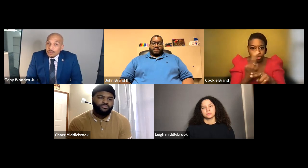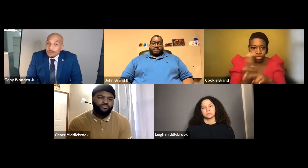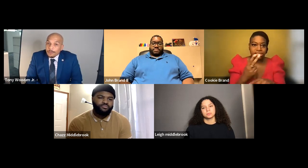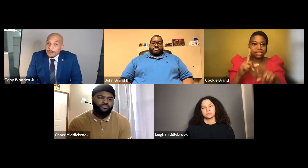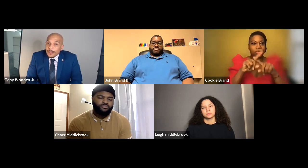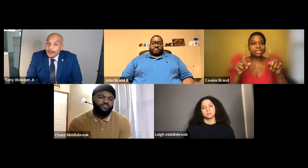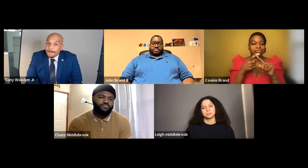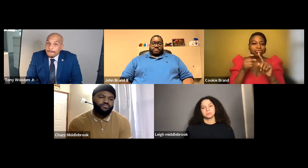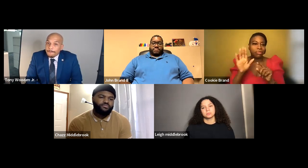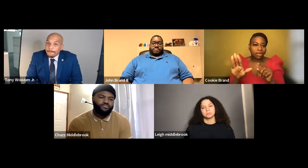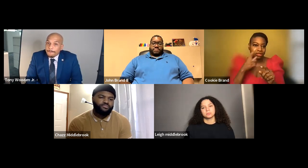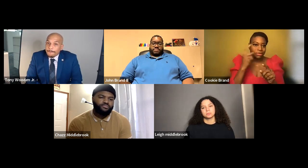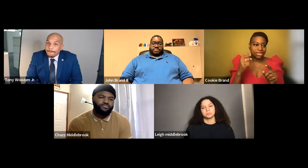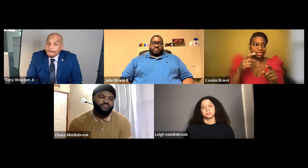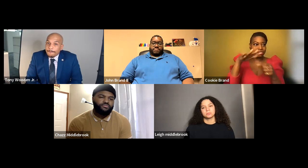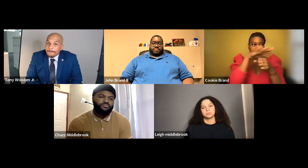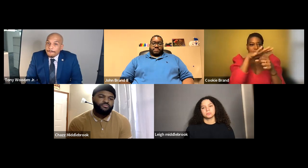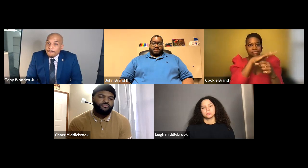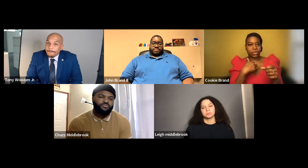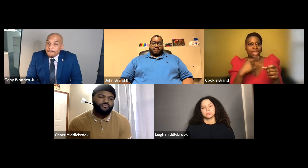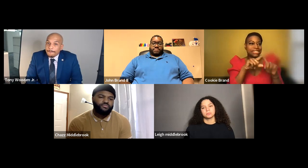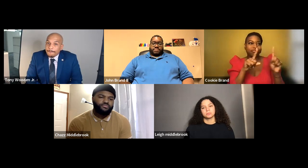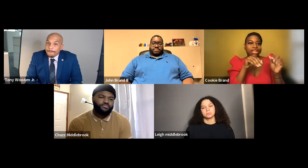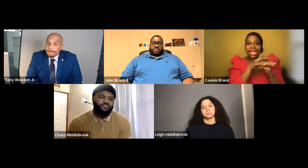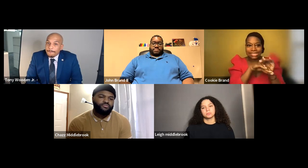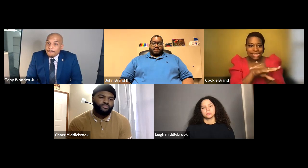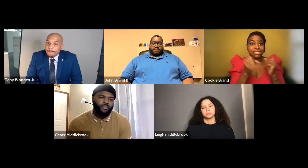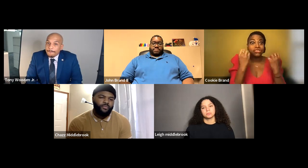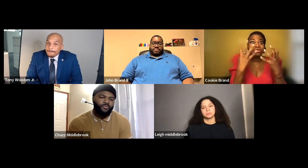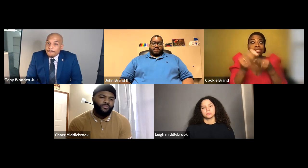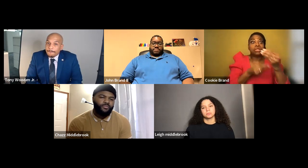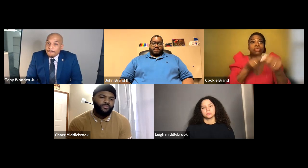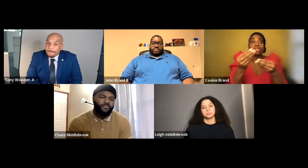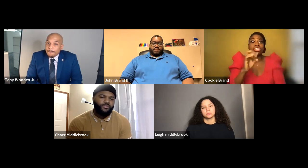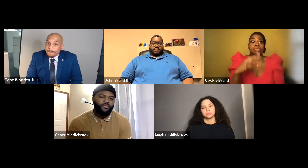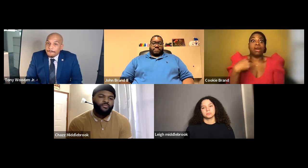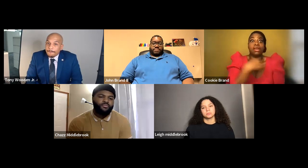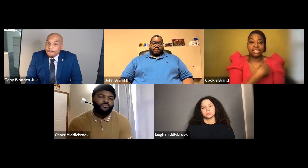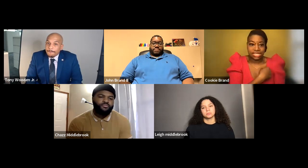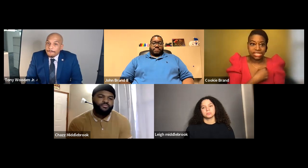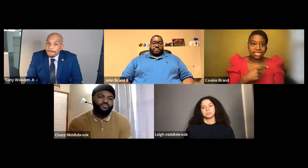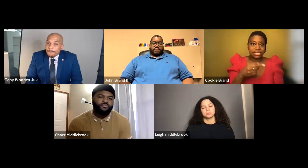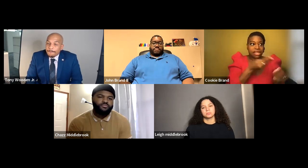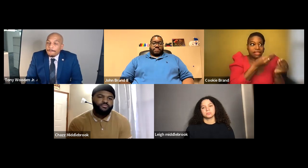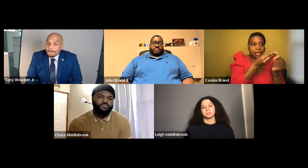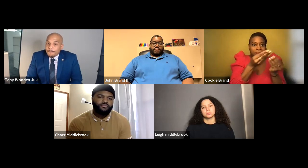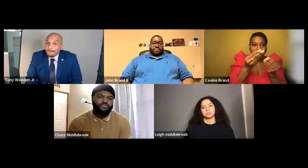sign language and how we use are different things from that. It really depends on the region and where you're from and the